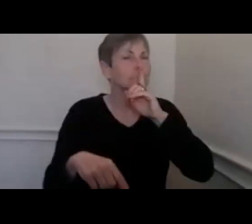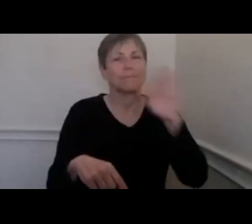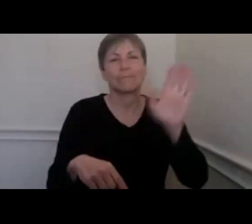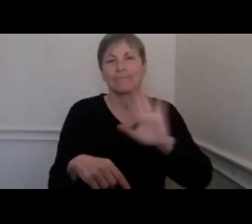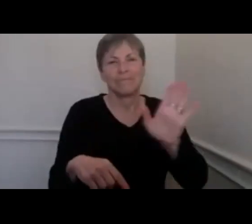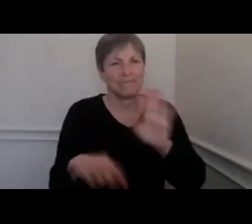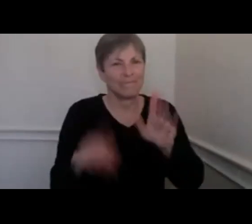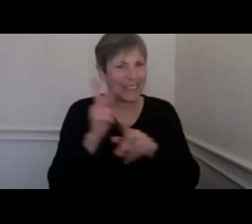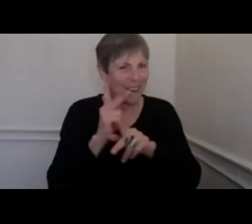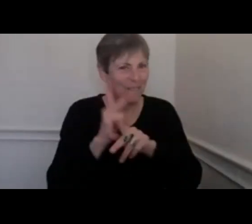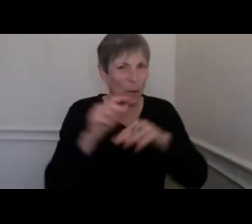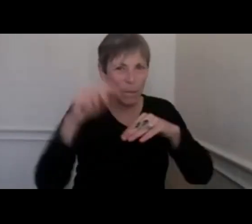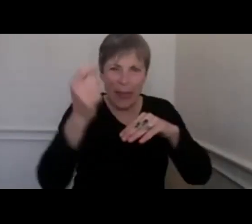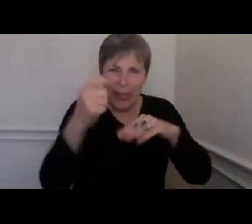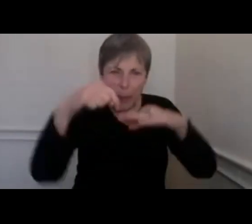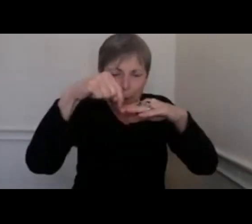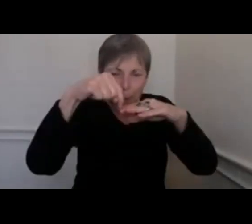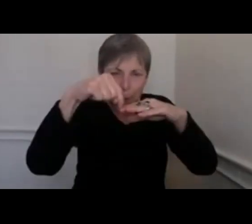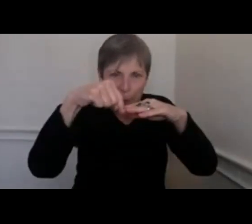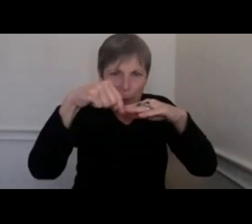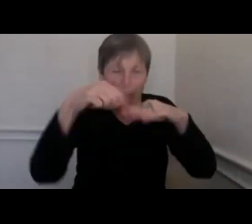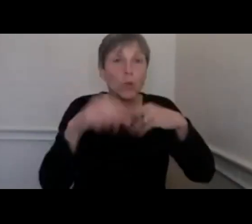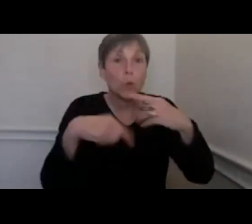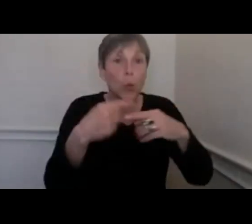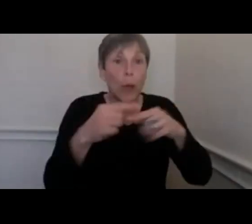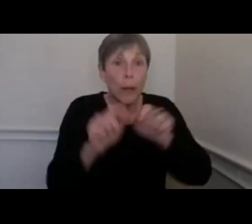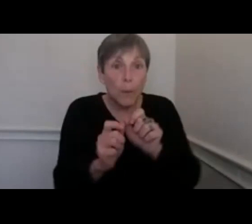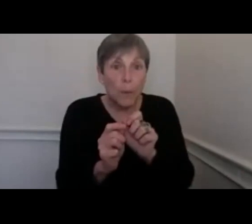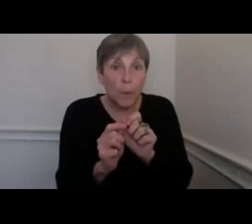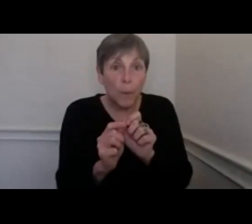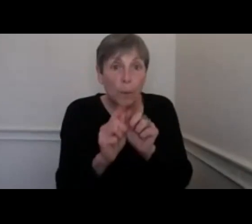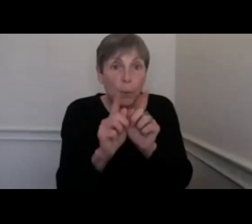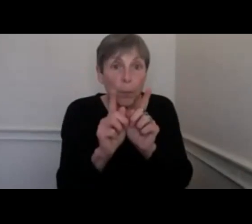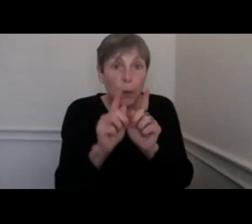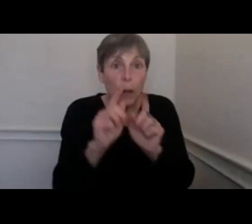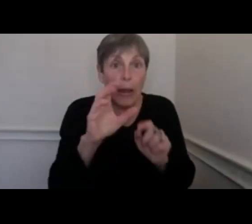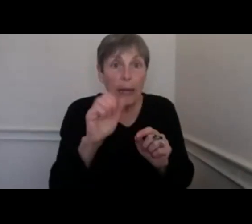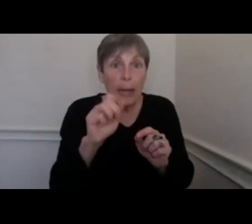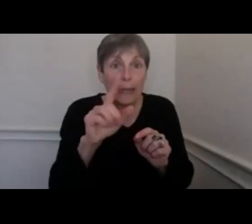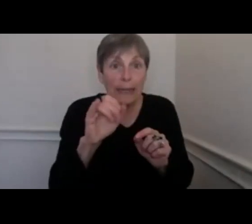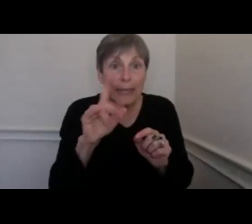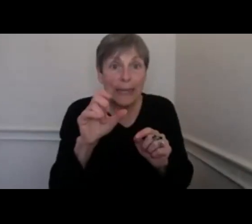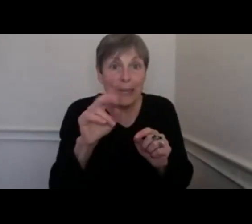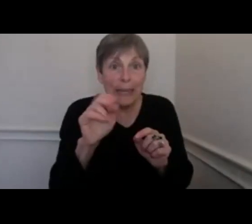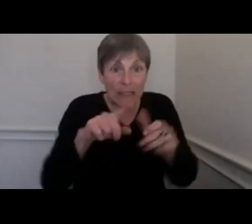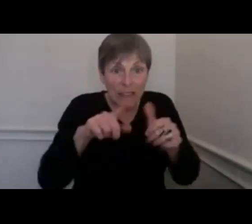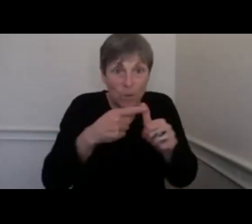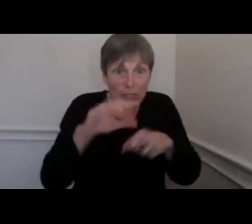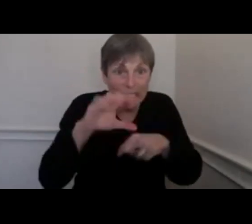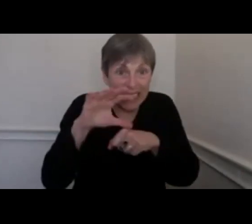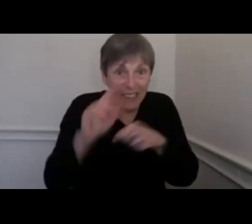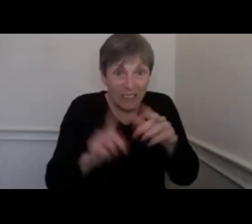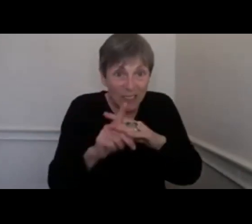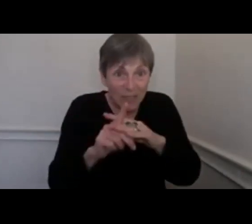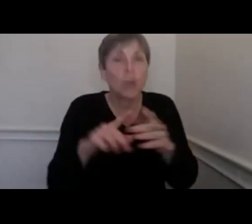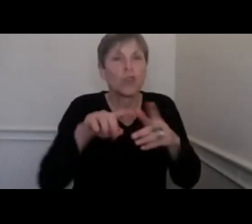them too deeply and thin them as soon as those cotyledons emerge. And take a peek. I have this lovely little